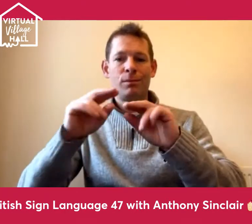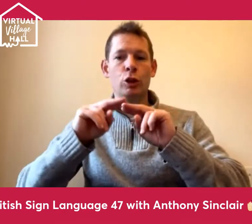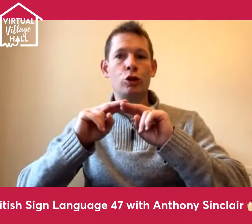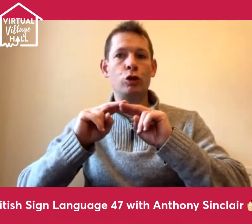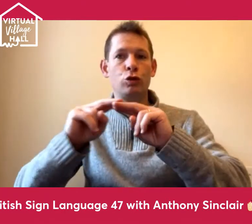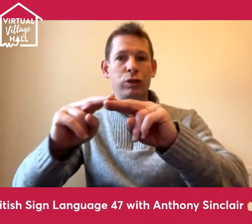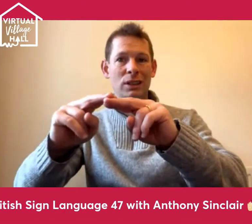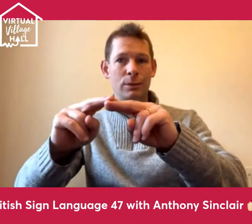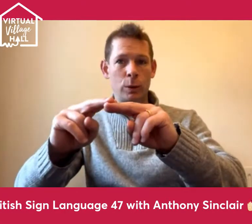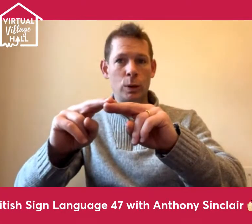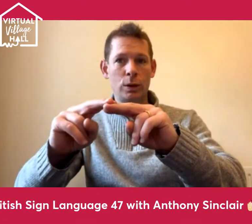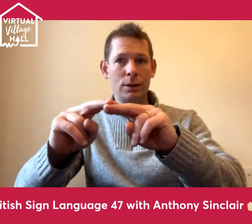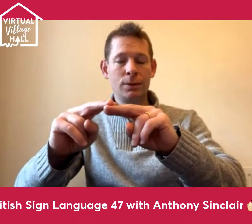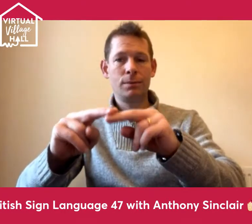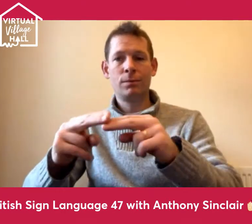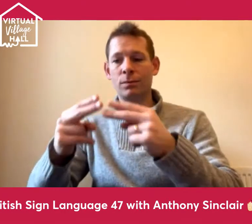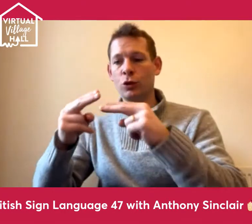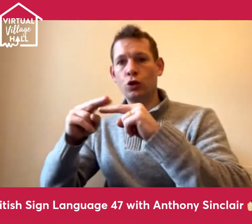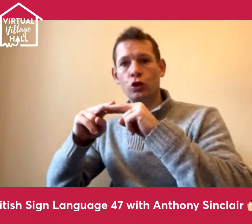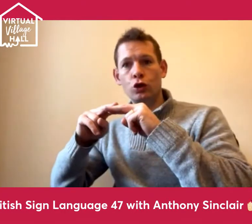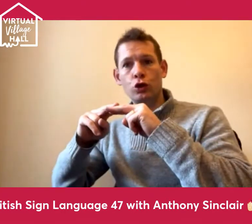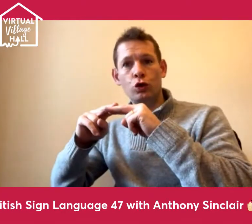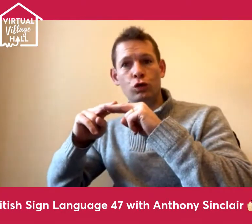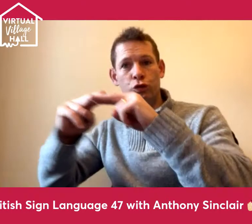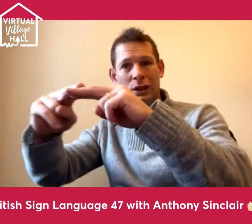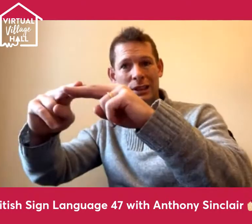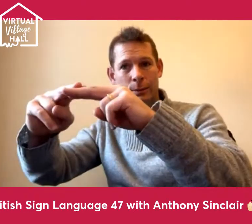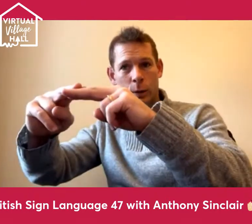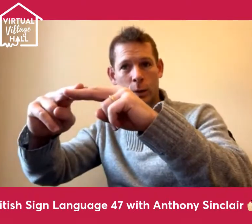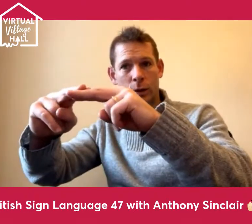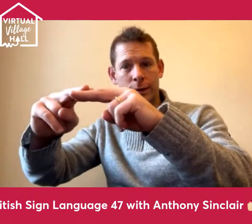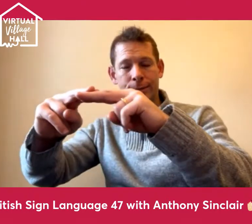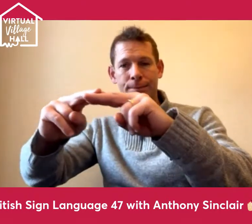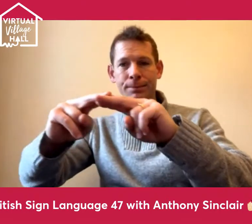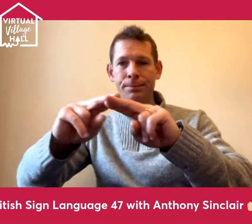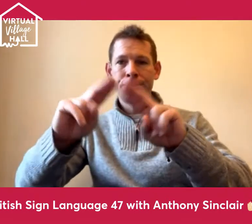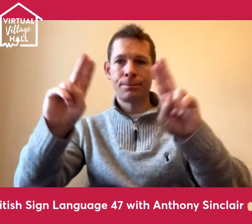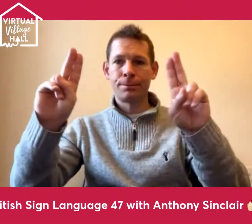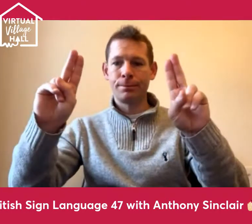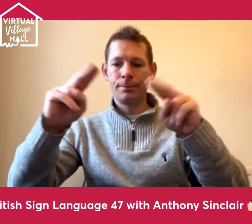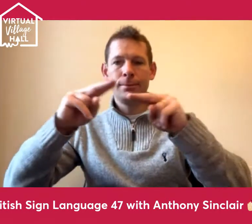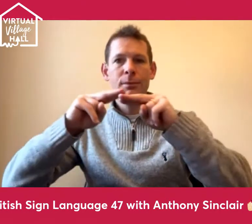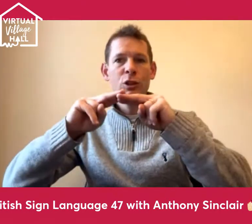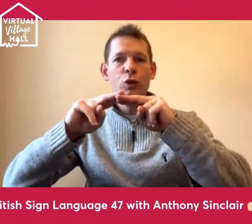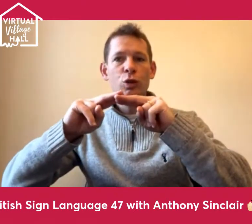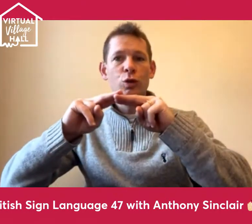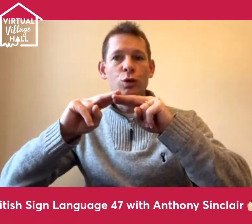So first of all, I'm going to teach you some methods of transport. So this is how we sign transport.